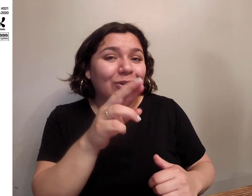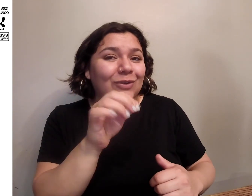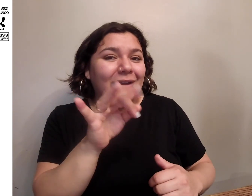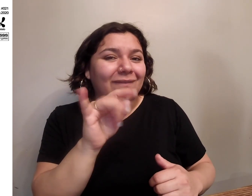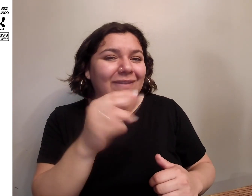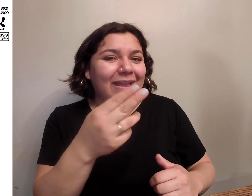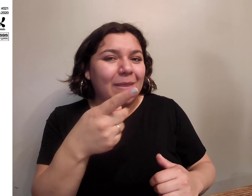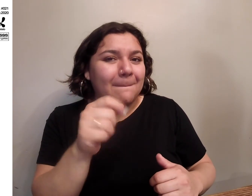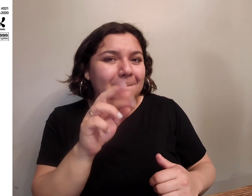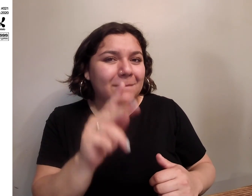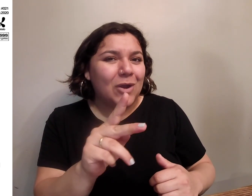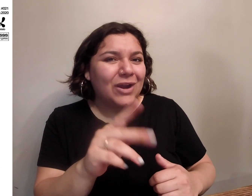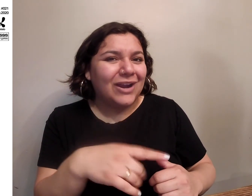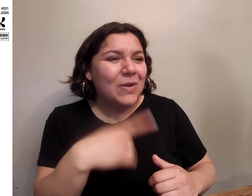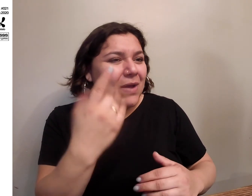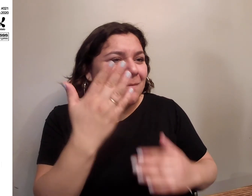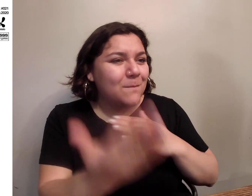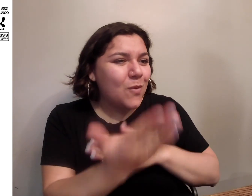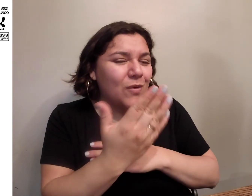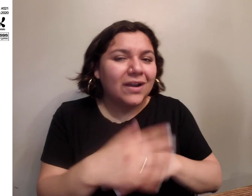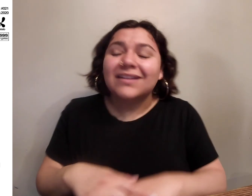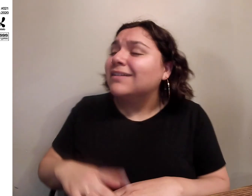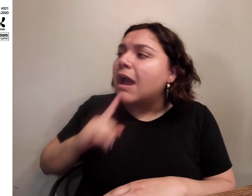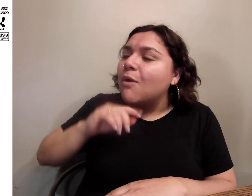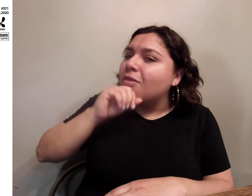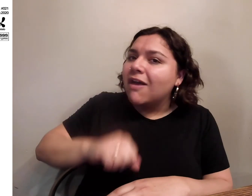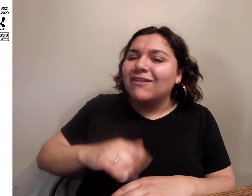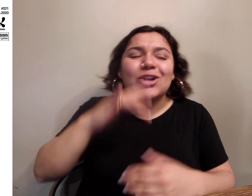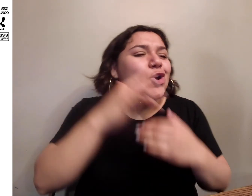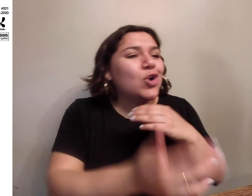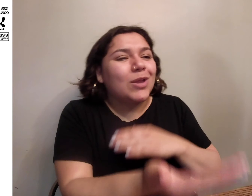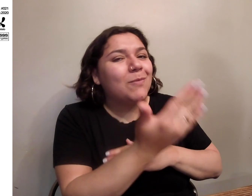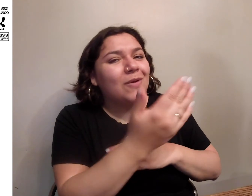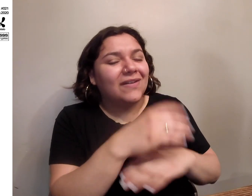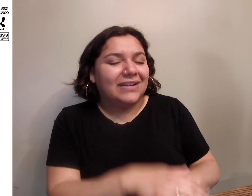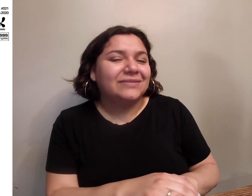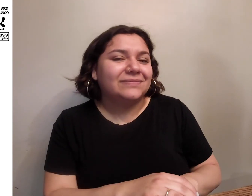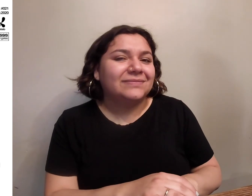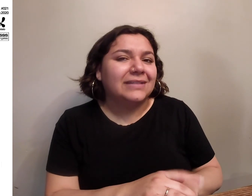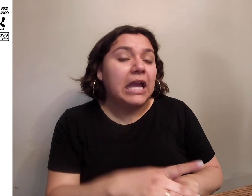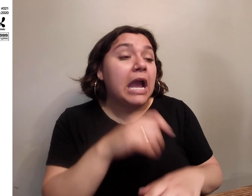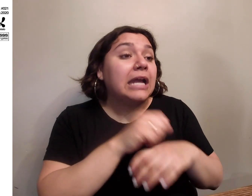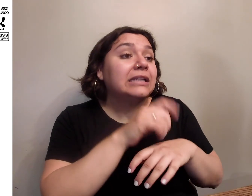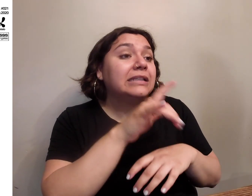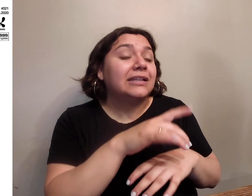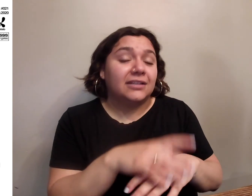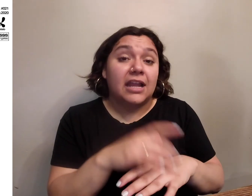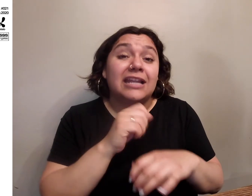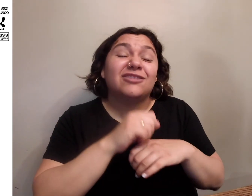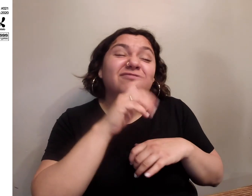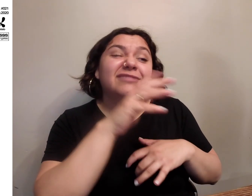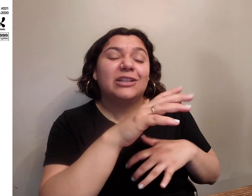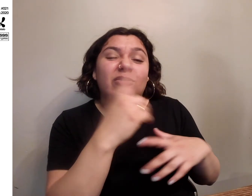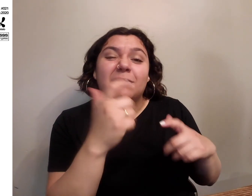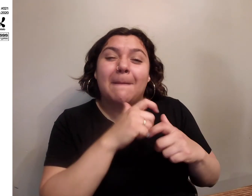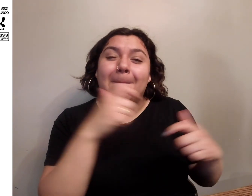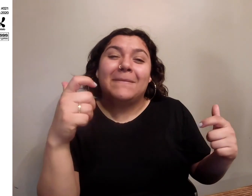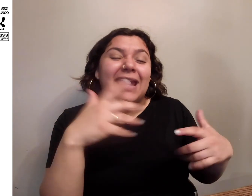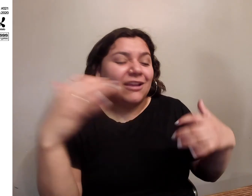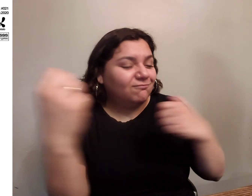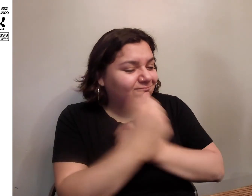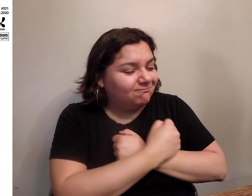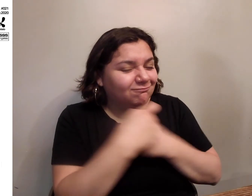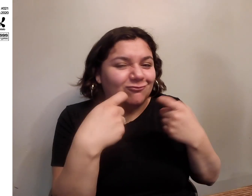Park. I would love it. Some very early morning. I send you a very big